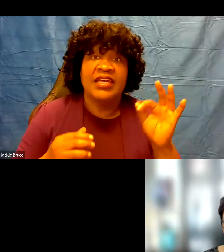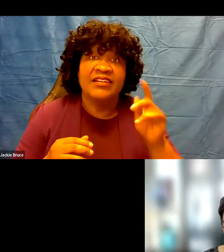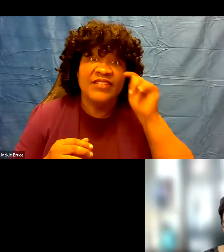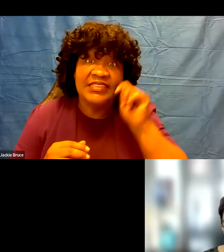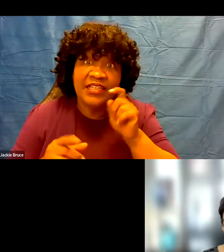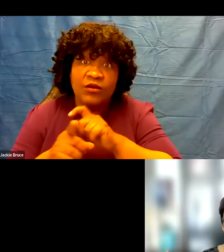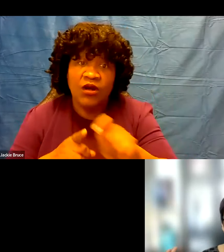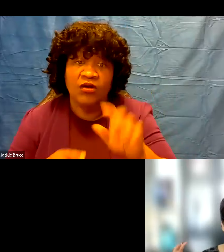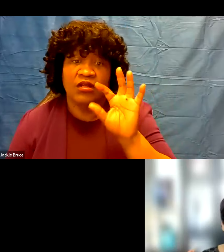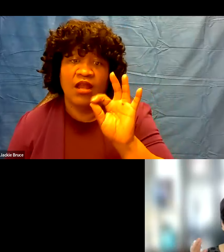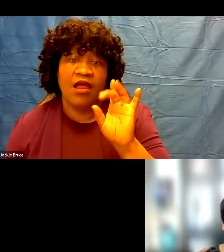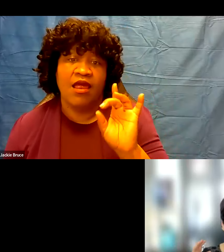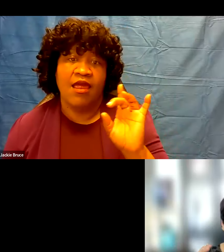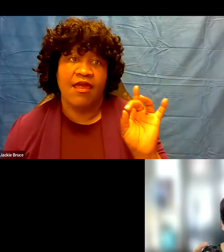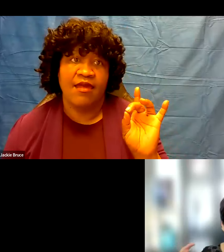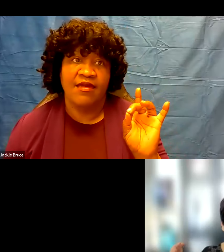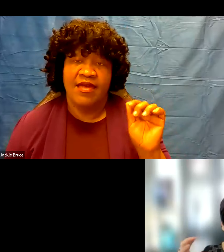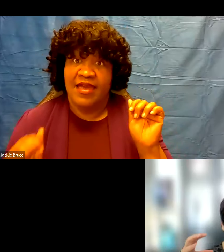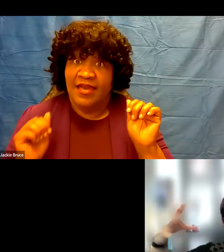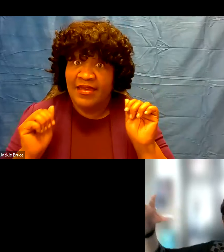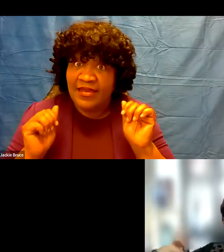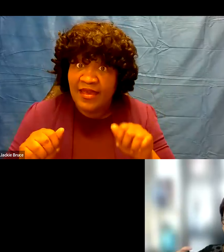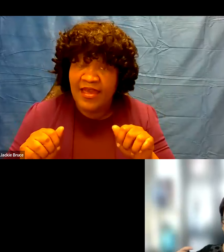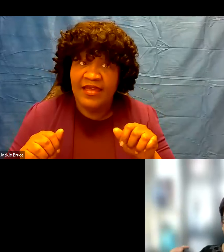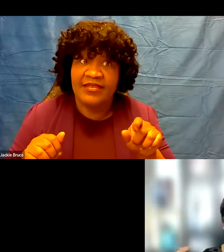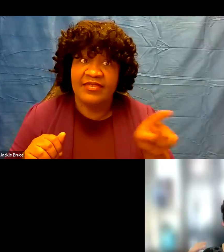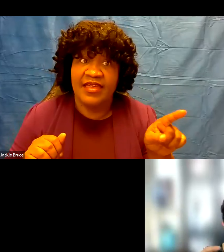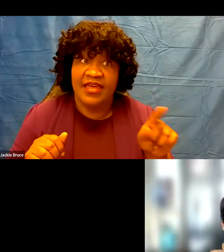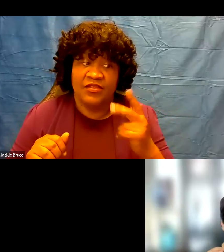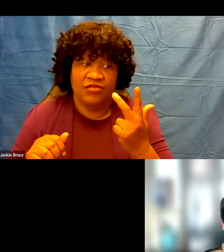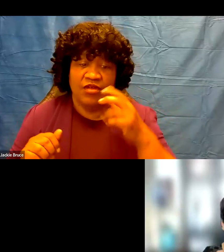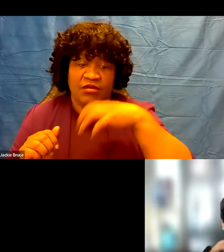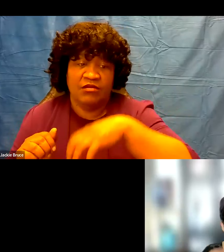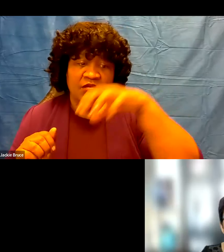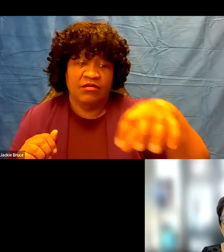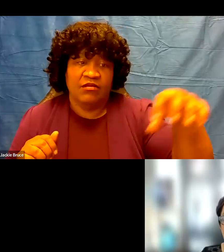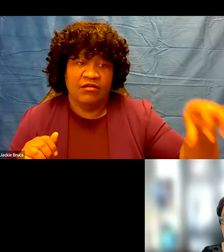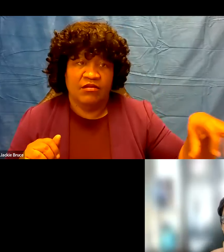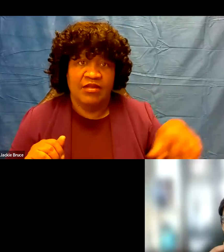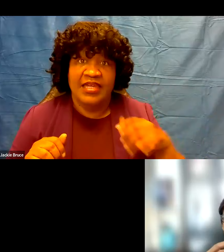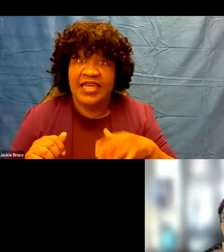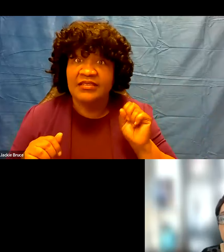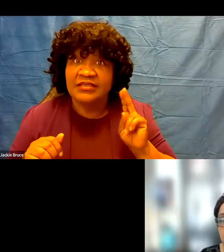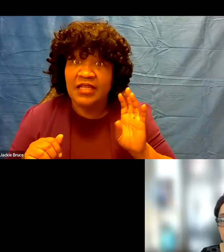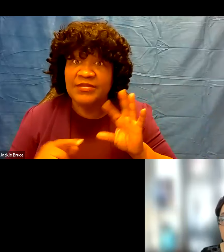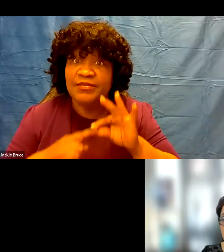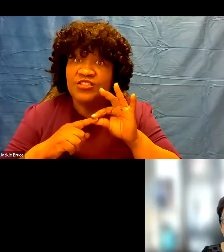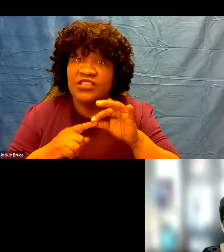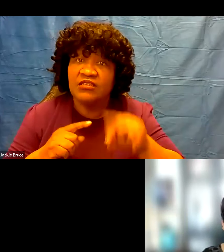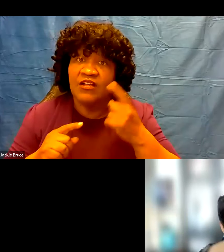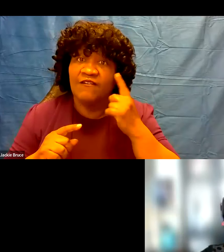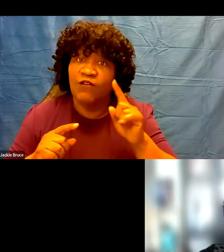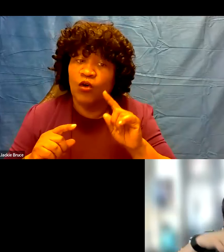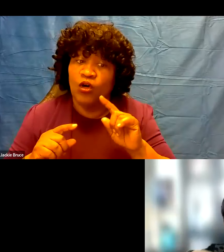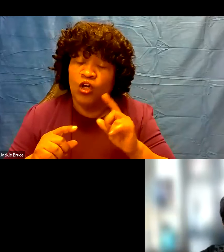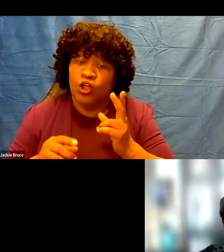988 lines, can they be like amongst the 3 hubs, can there be a subspecialty for youth within the hubs